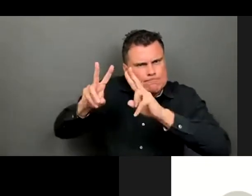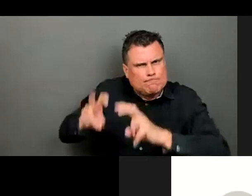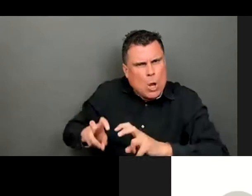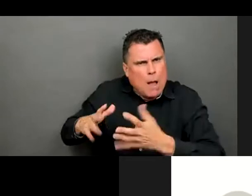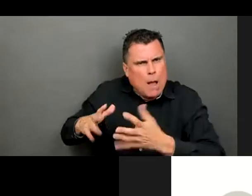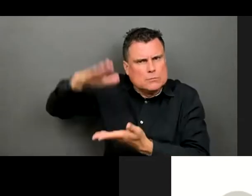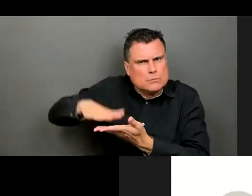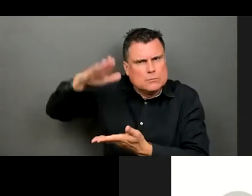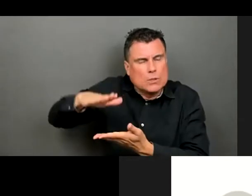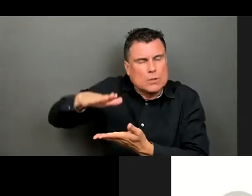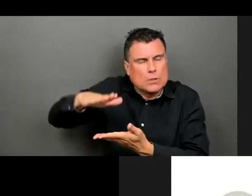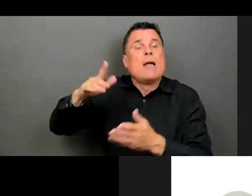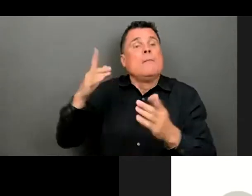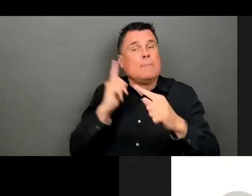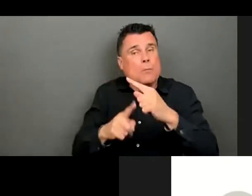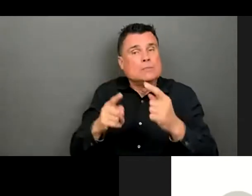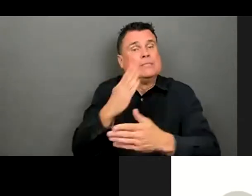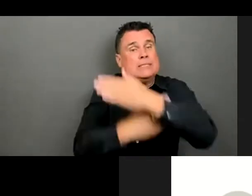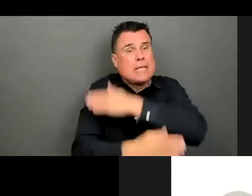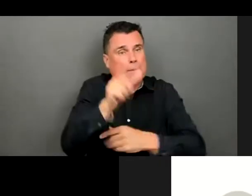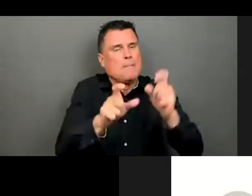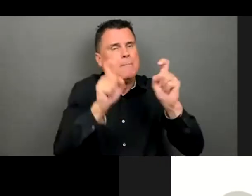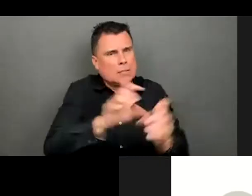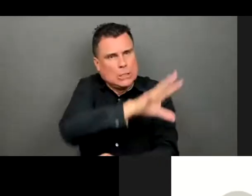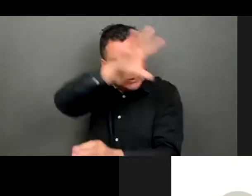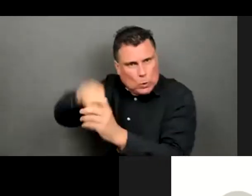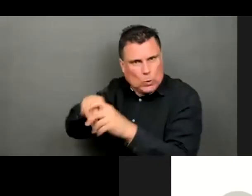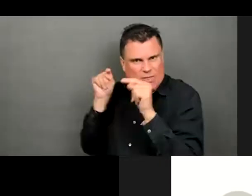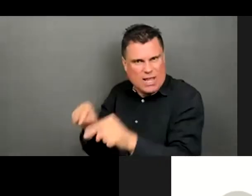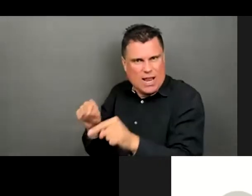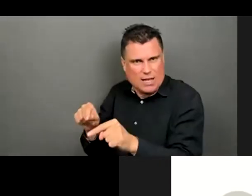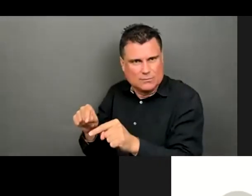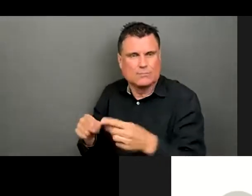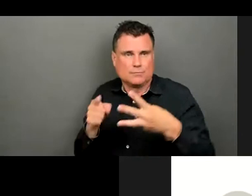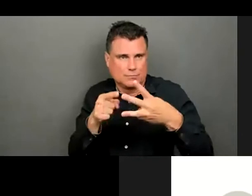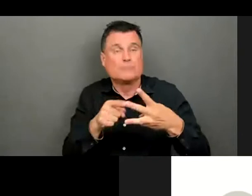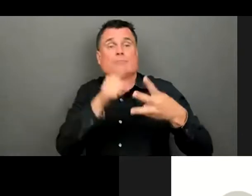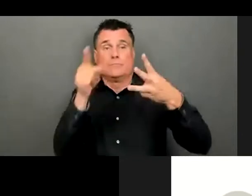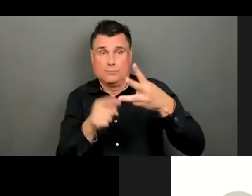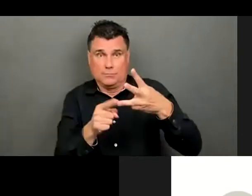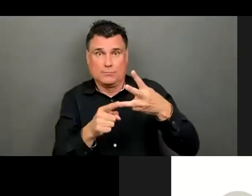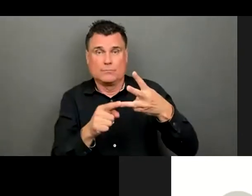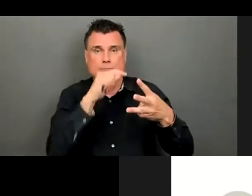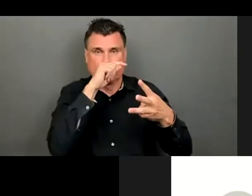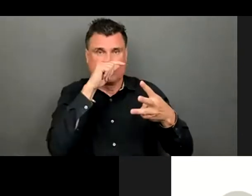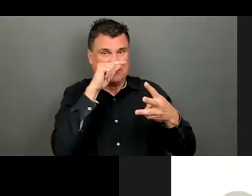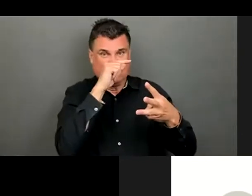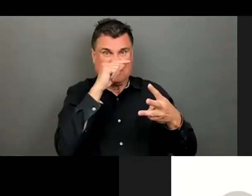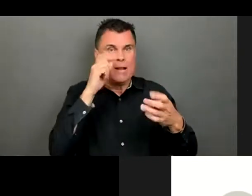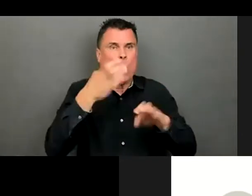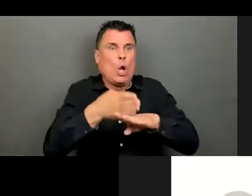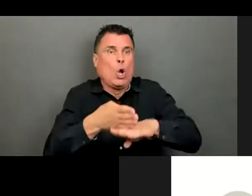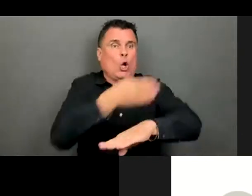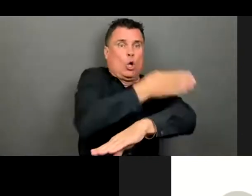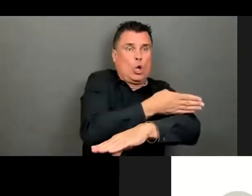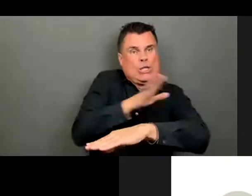Thirdly, in terms of communicating the systems for early warning systems, what we would need